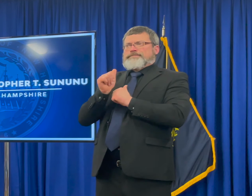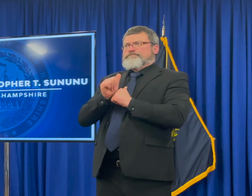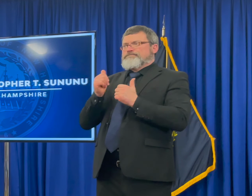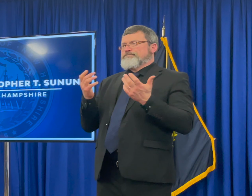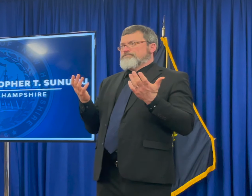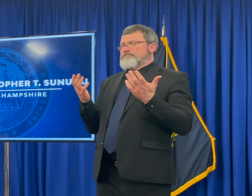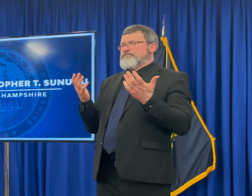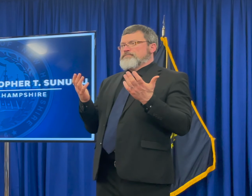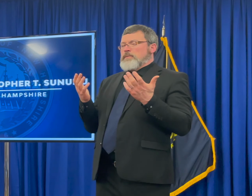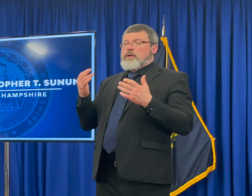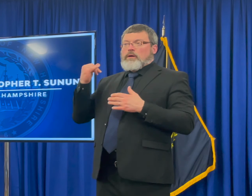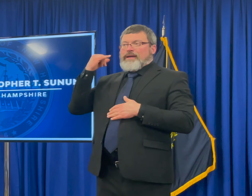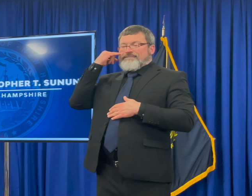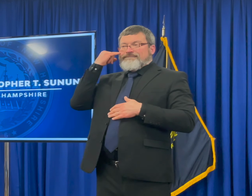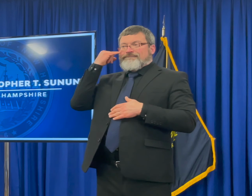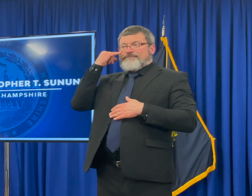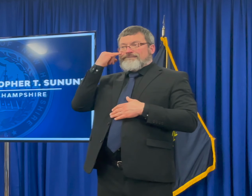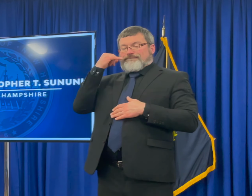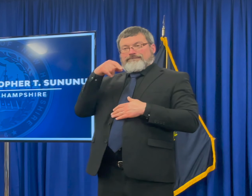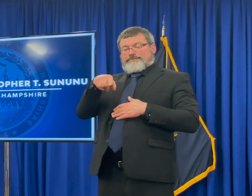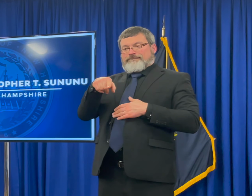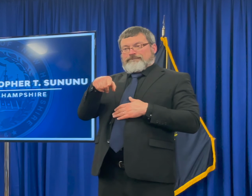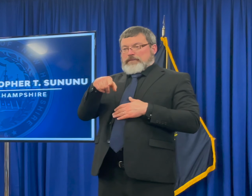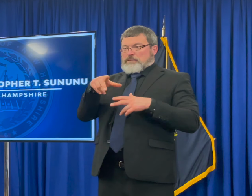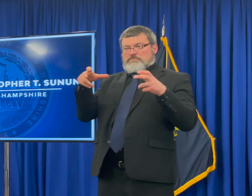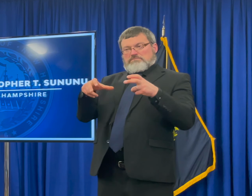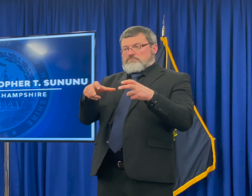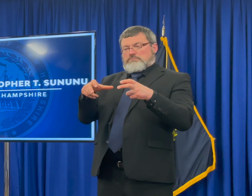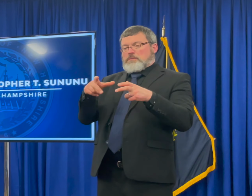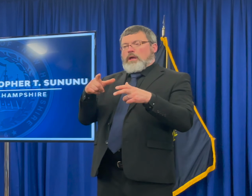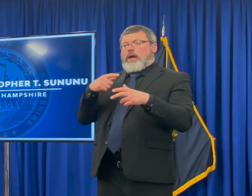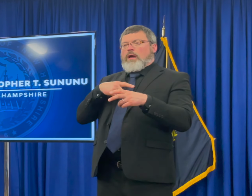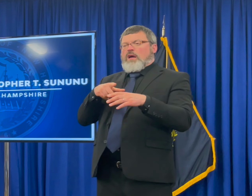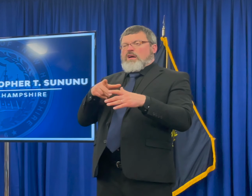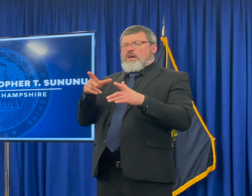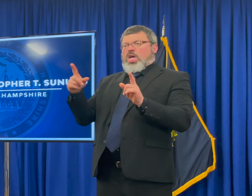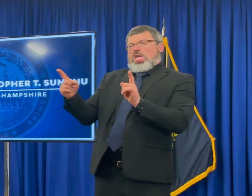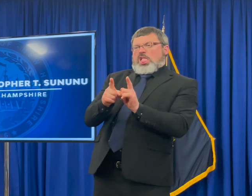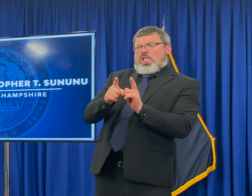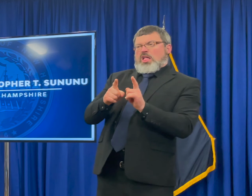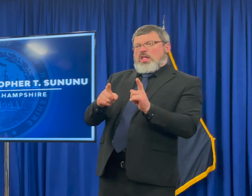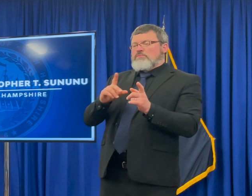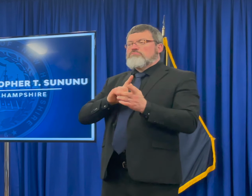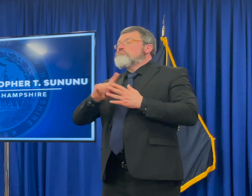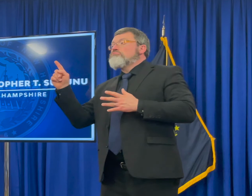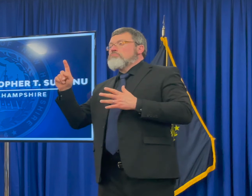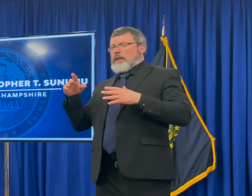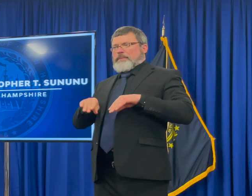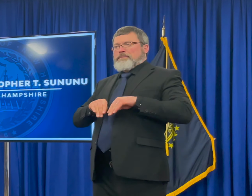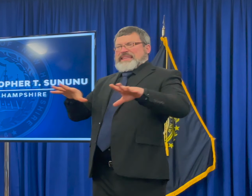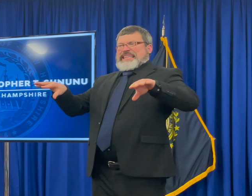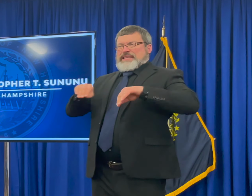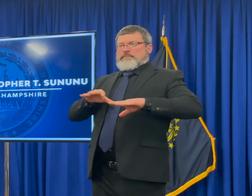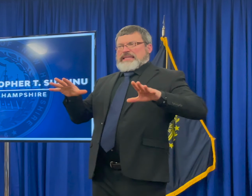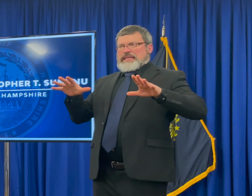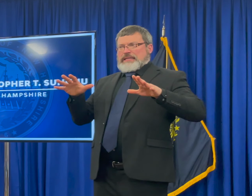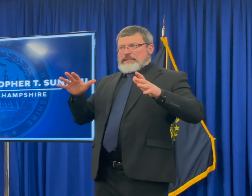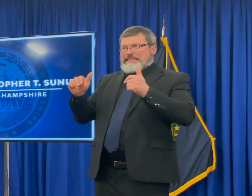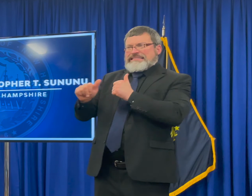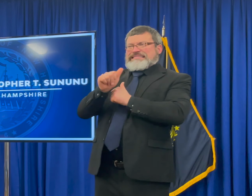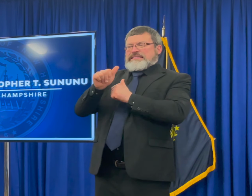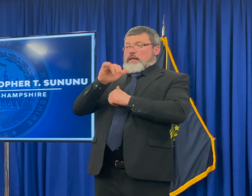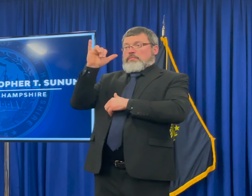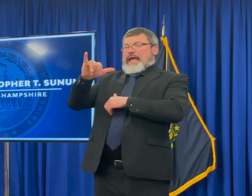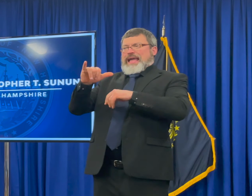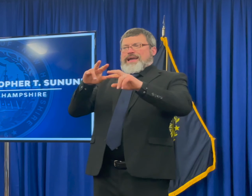and spread it to other people if they ended the quarantine at 10 days versus 7 days with a test out option. And